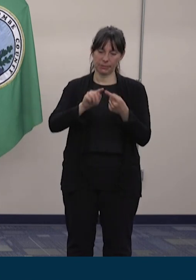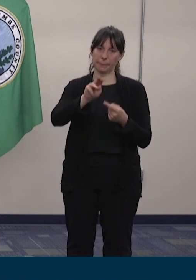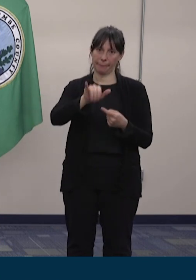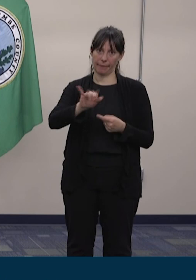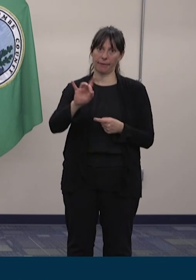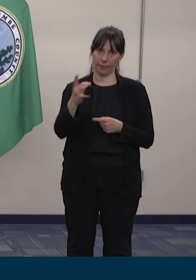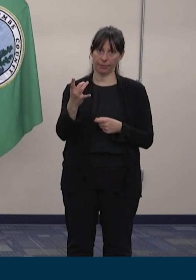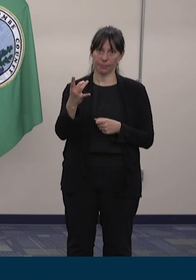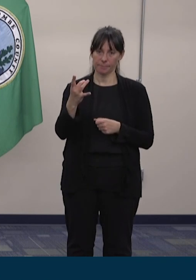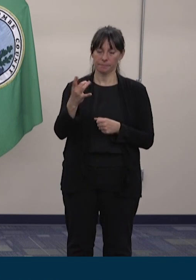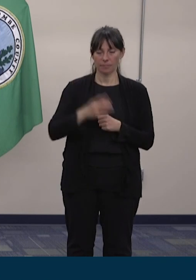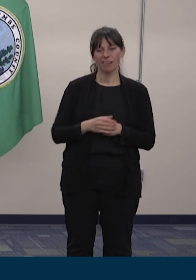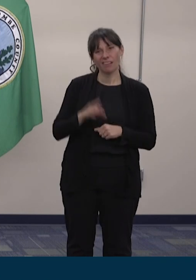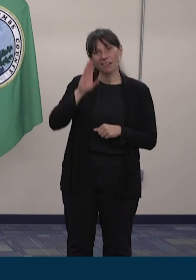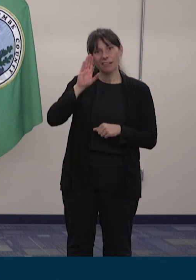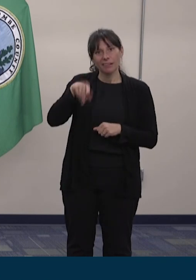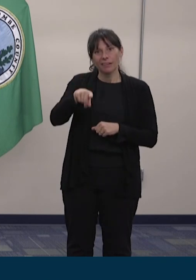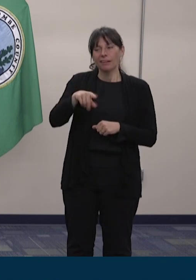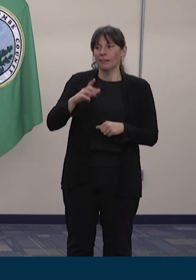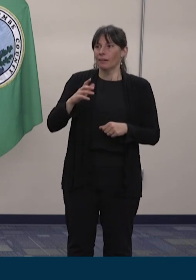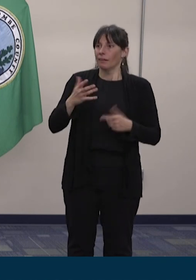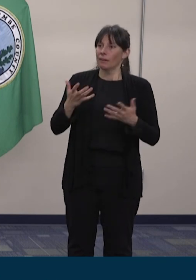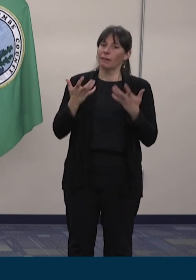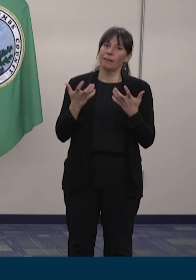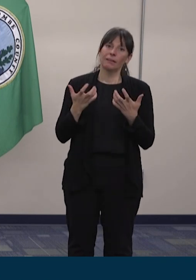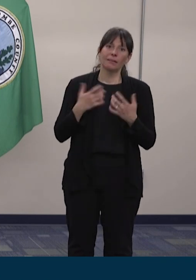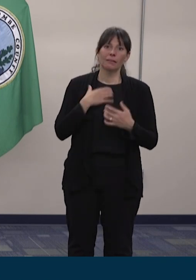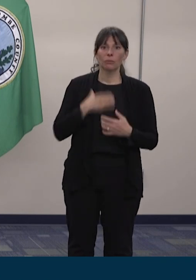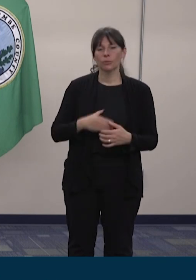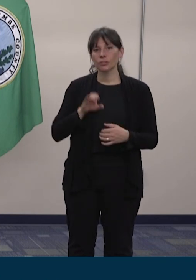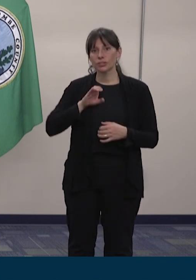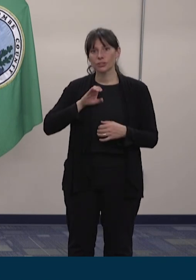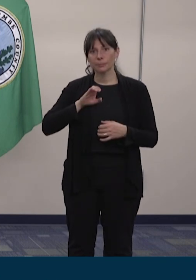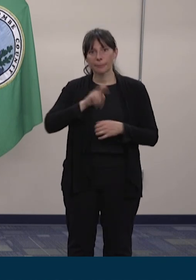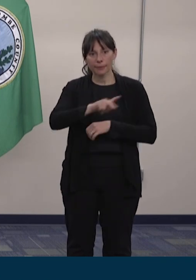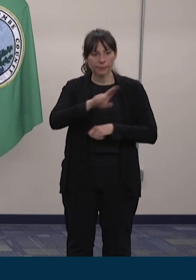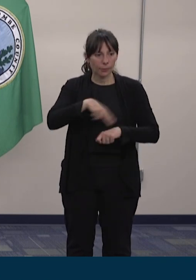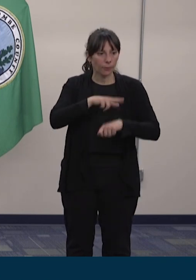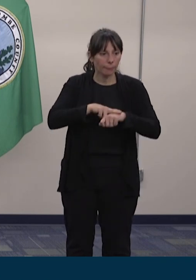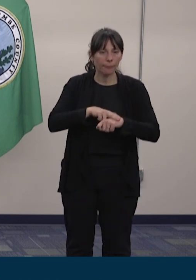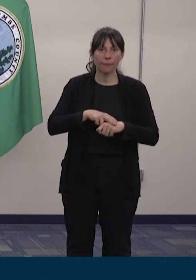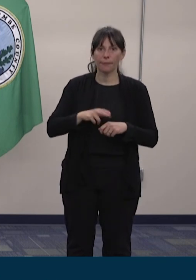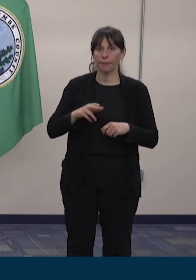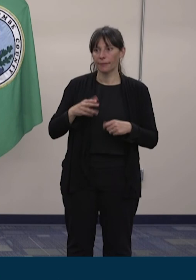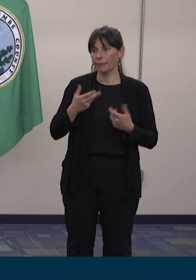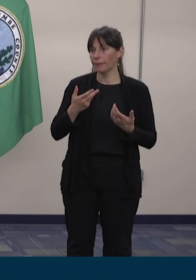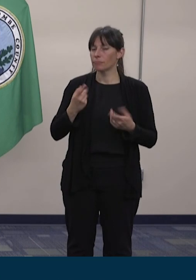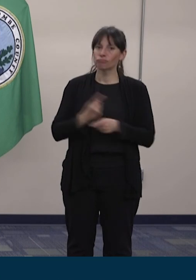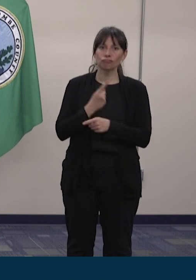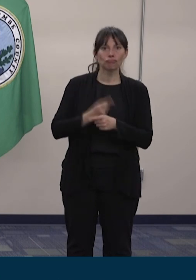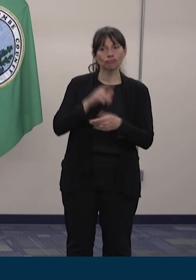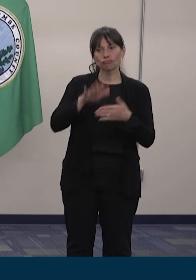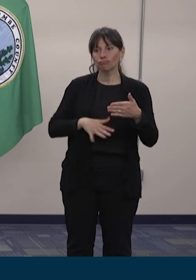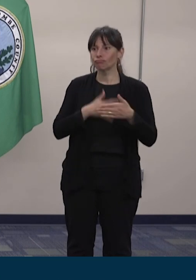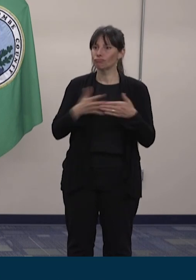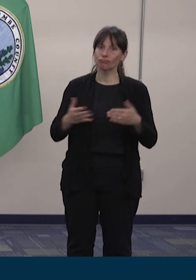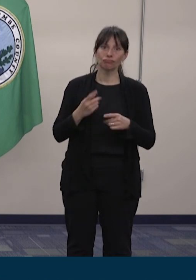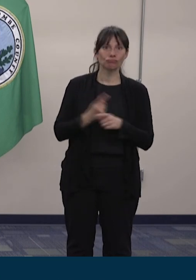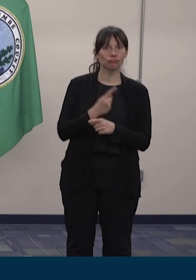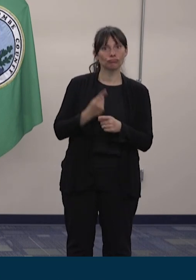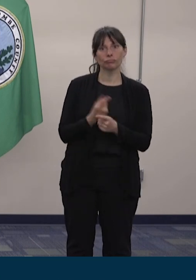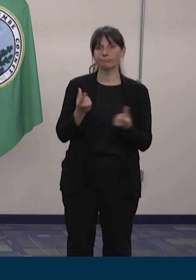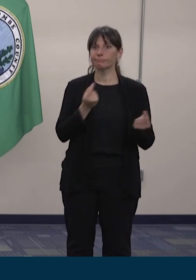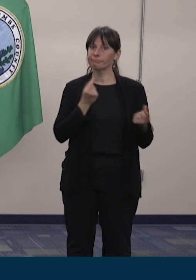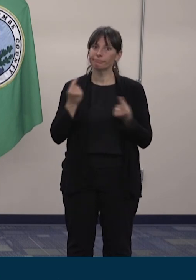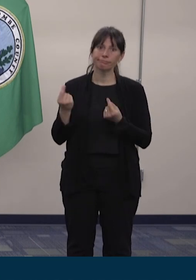quieren volver a normalcy. un sentido Our de daily normalidad, de routines, nuestras our rutinas families and diarias, businesses de have nuestras been so familias severely y nuestros impacted negocios han by the sido impactos COVID-19